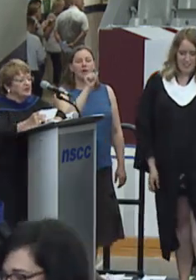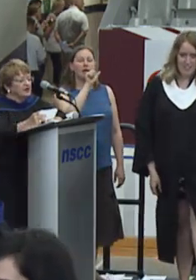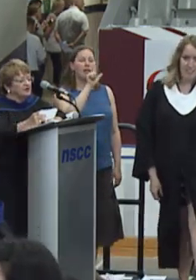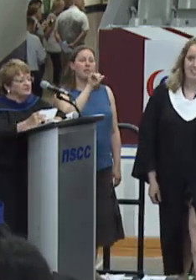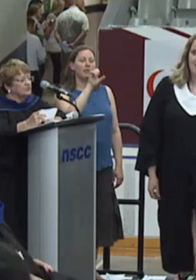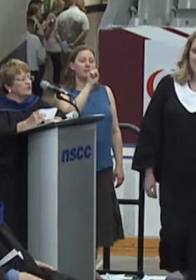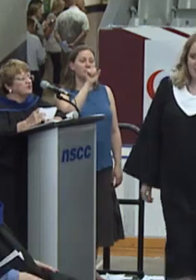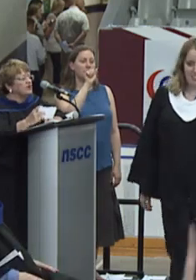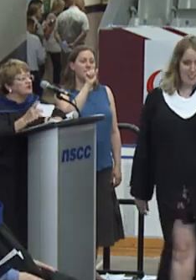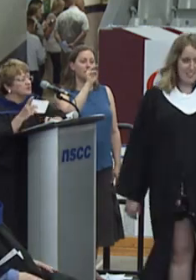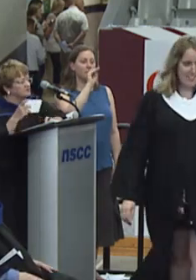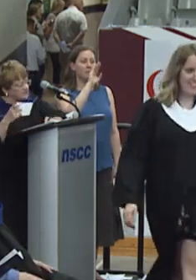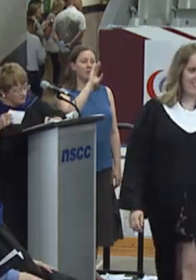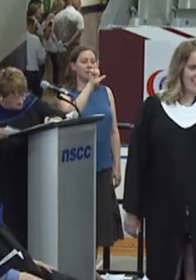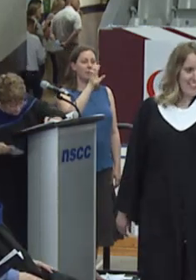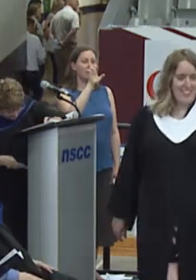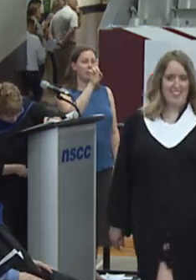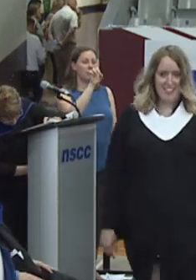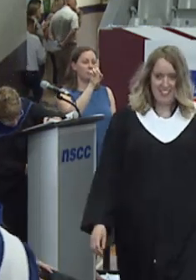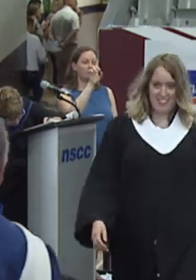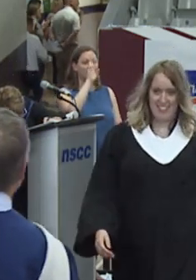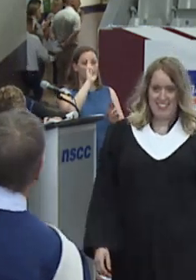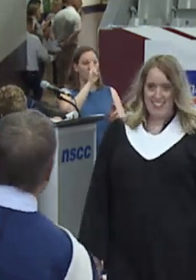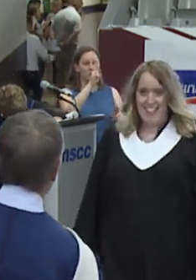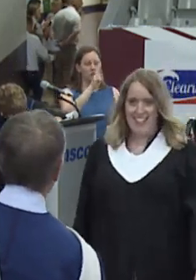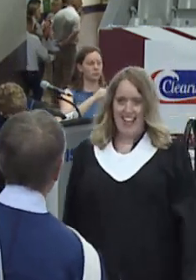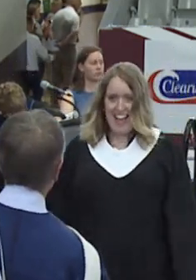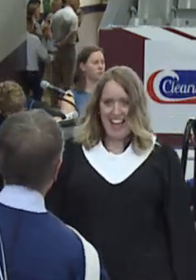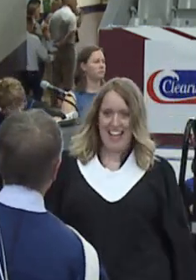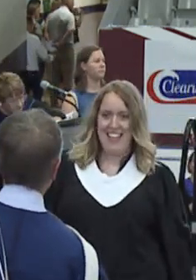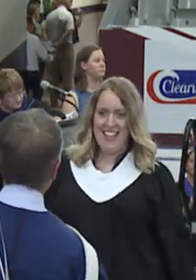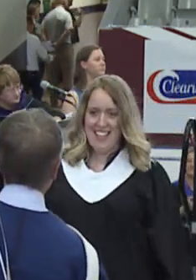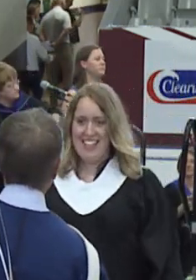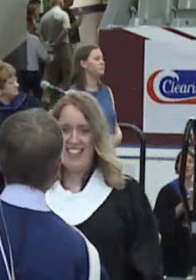Alyssa McLeod with honors.